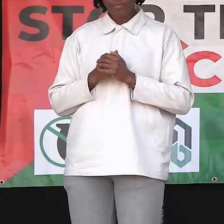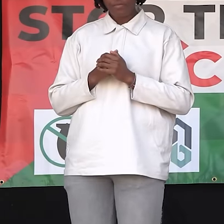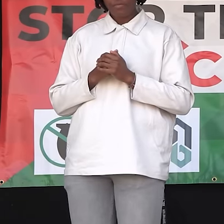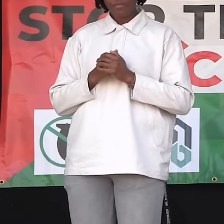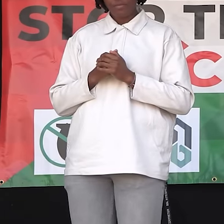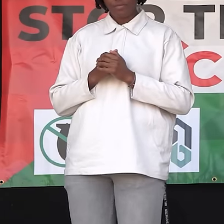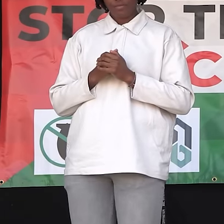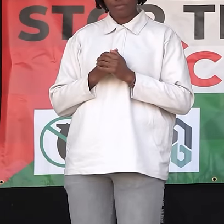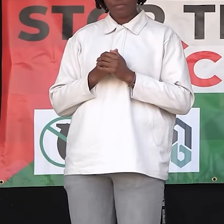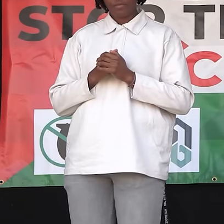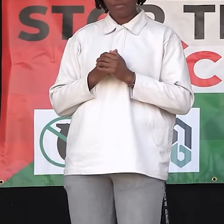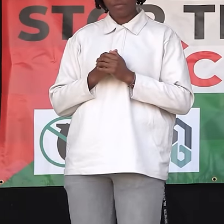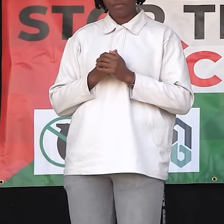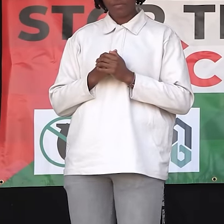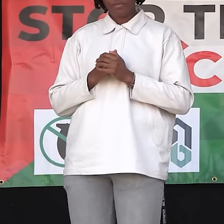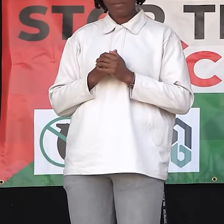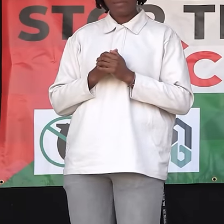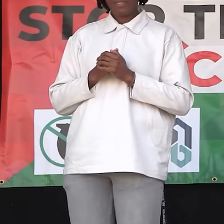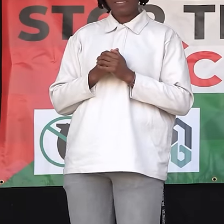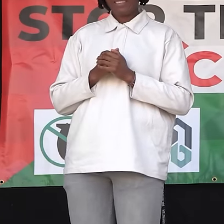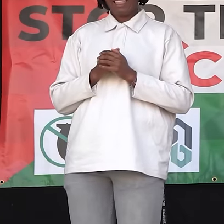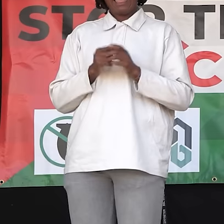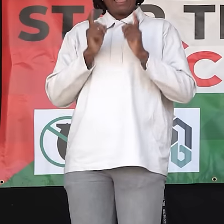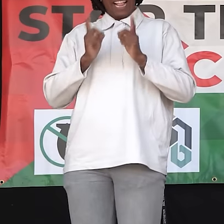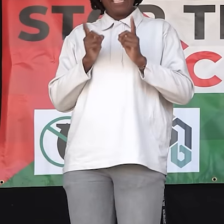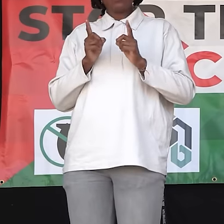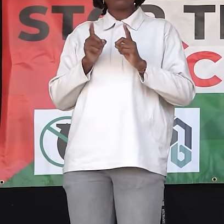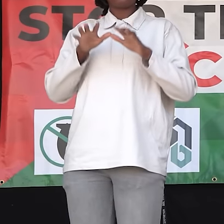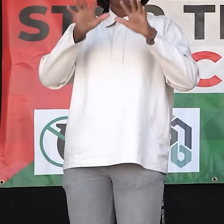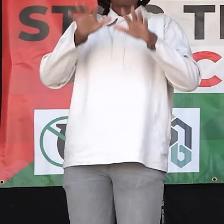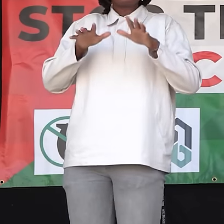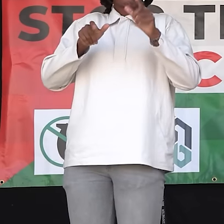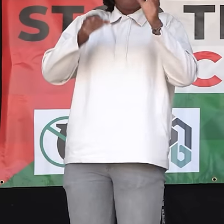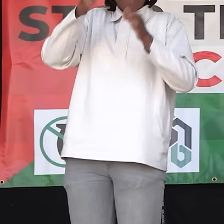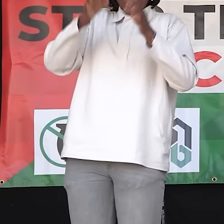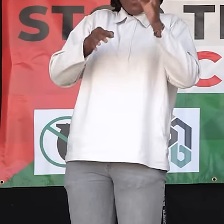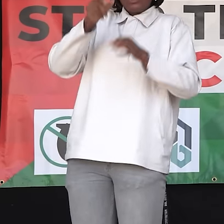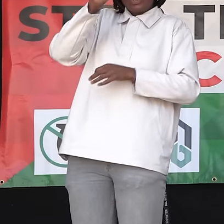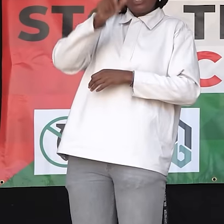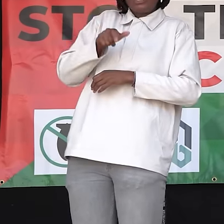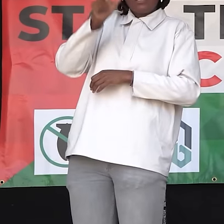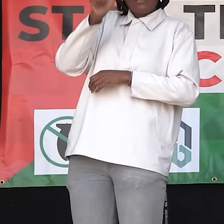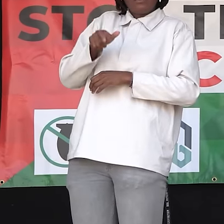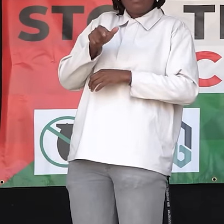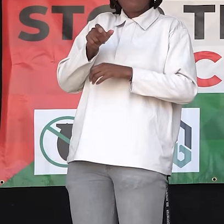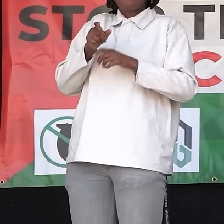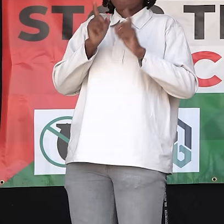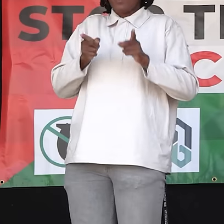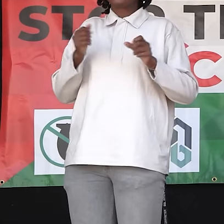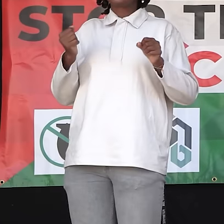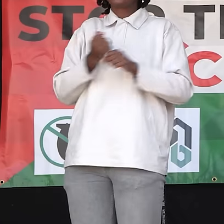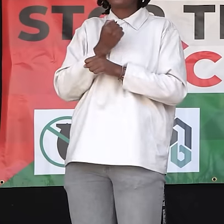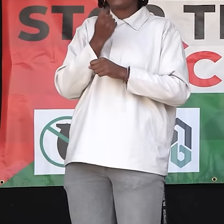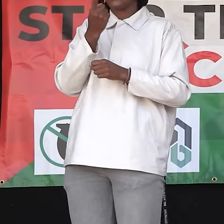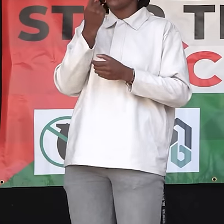That is what British politicians would do if they weren't just paying